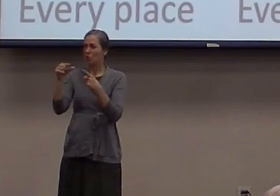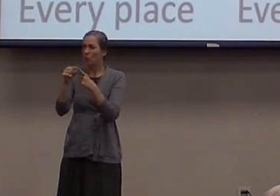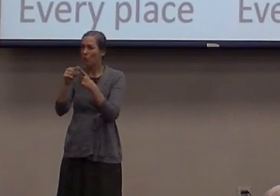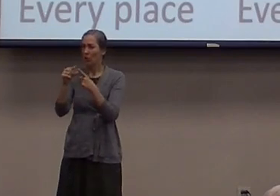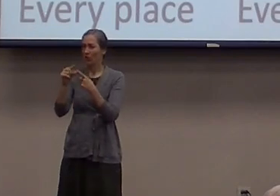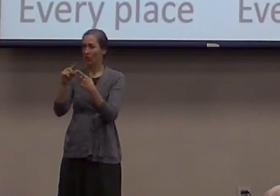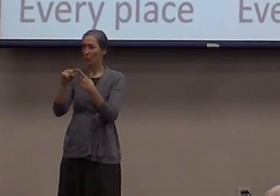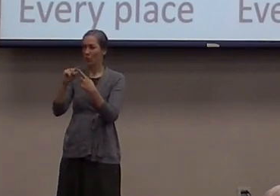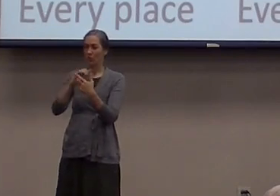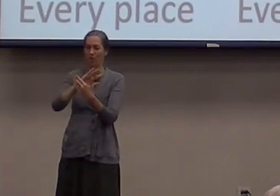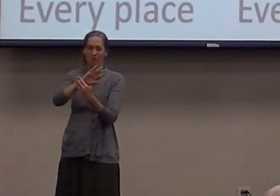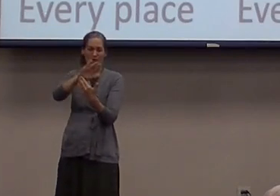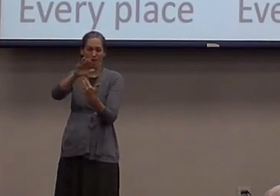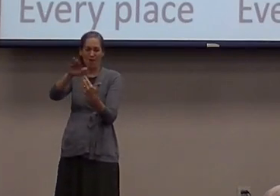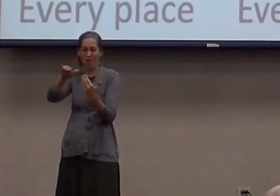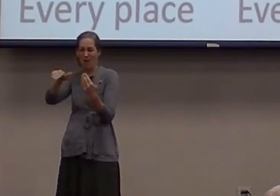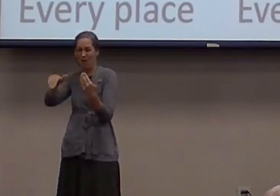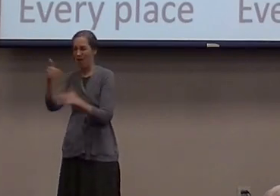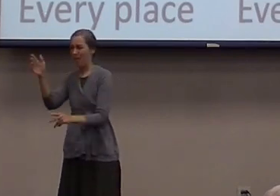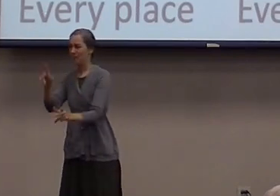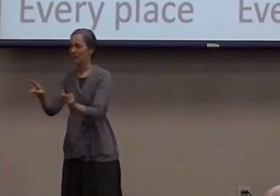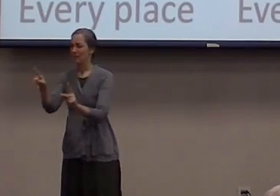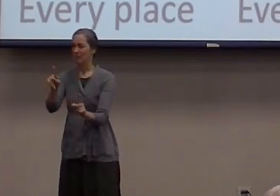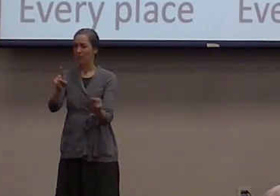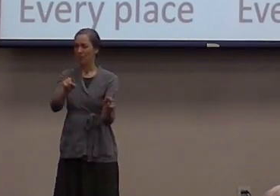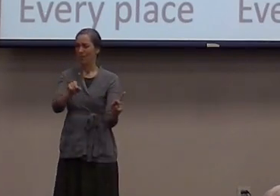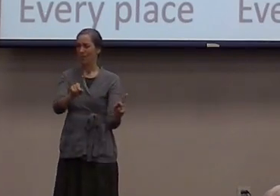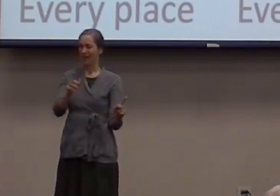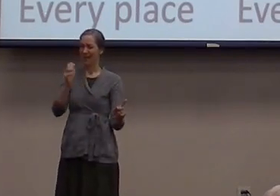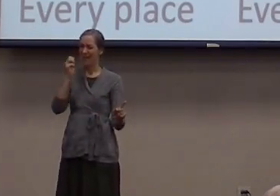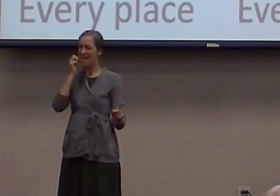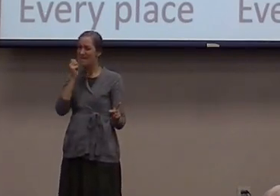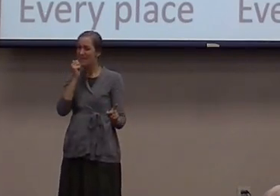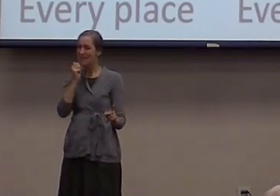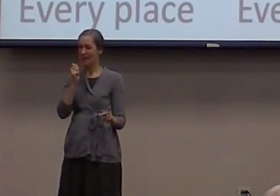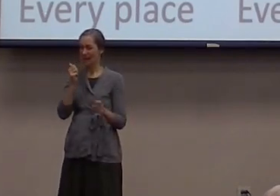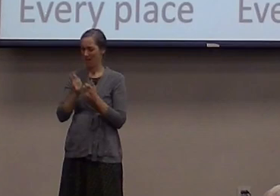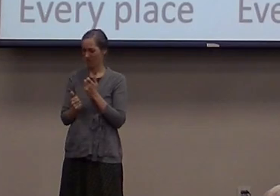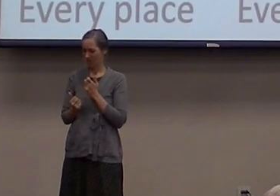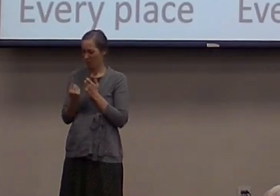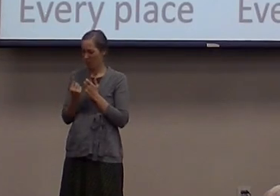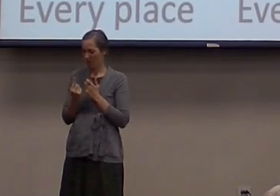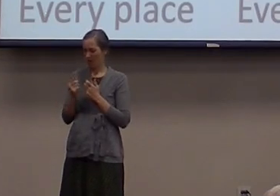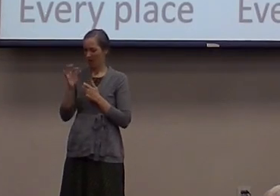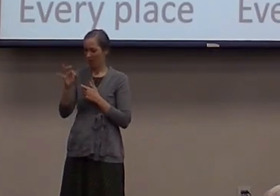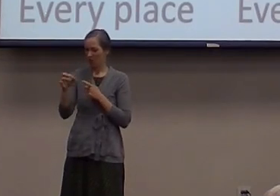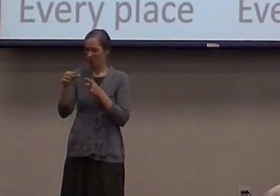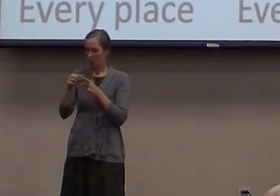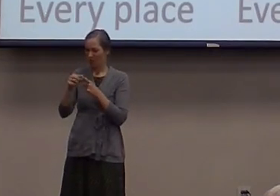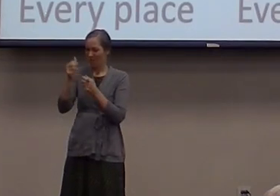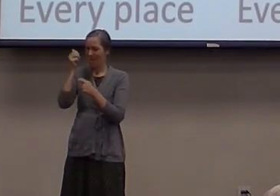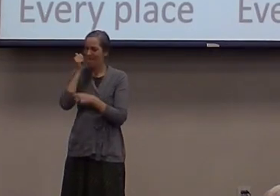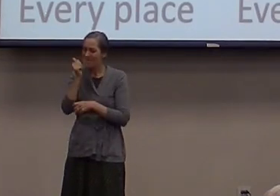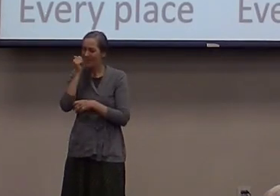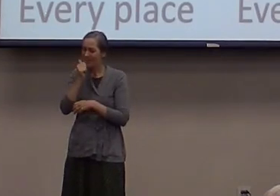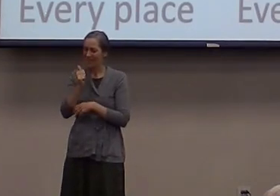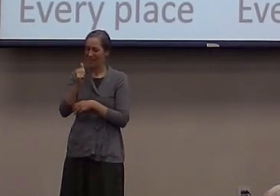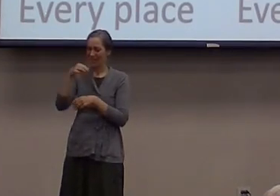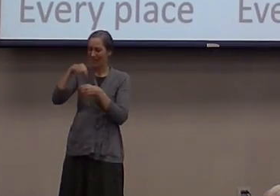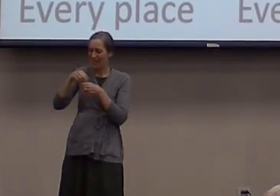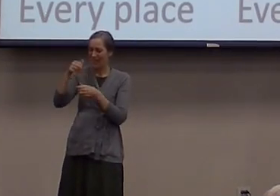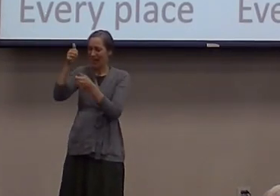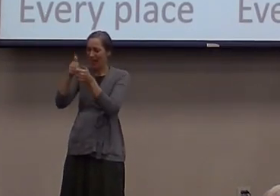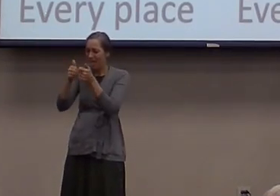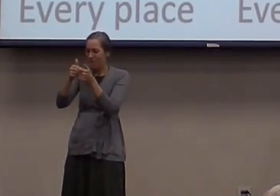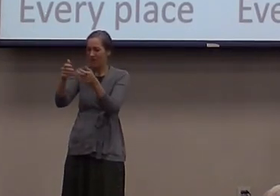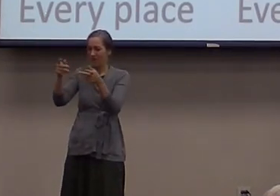everyone. Every one of us preach the Word every day. Every one of us preach the Word in every place. And every one of